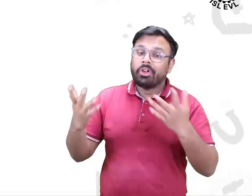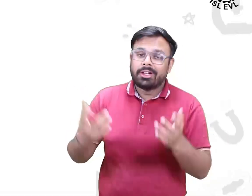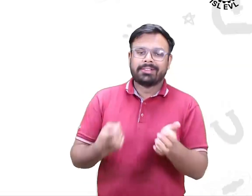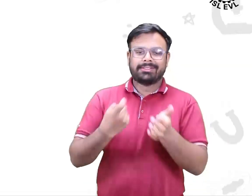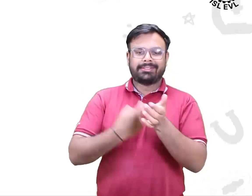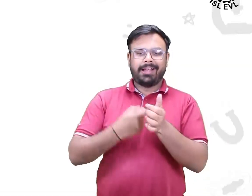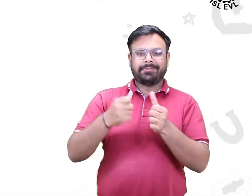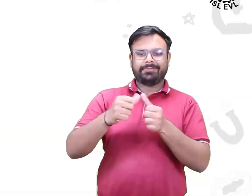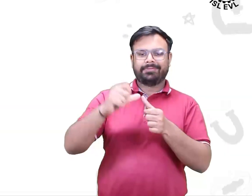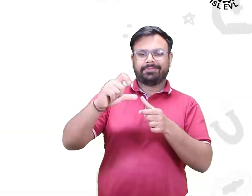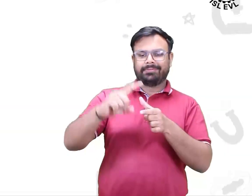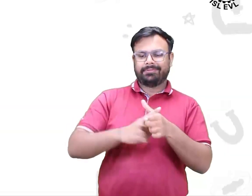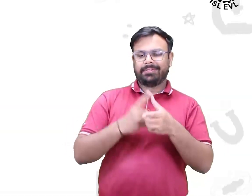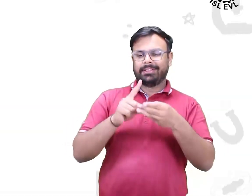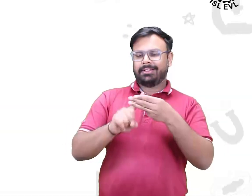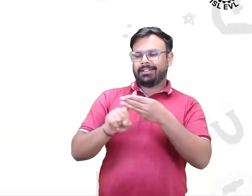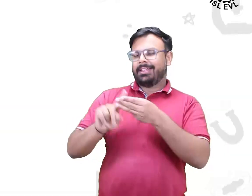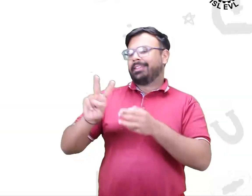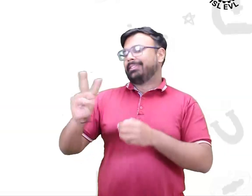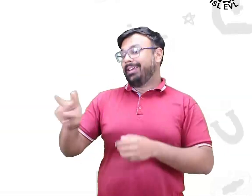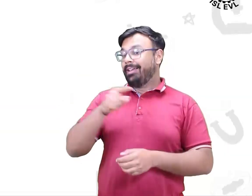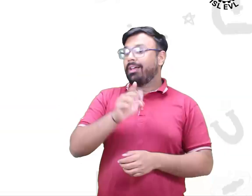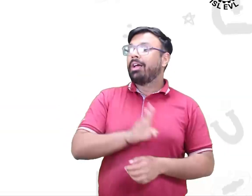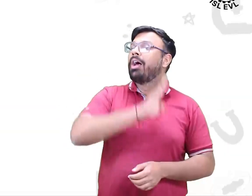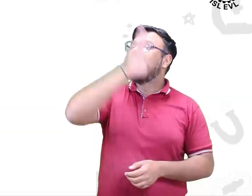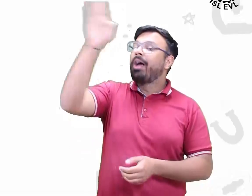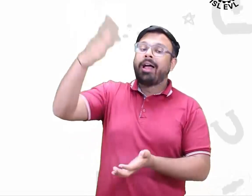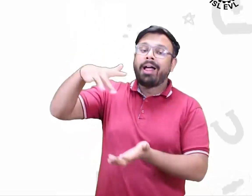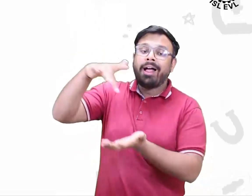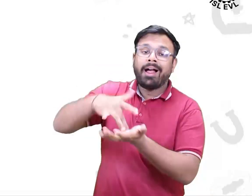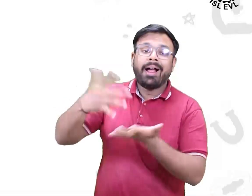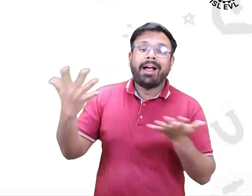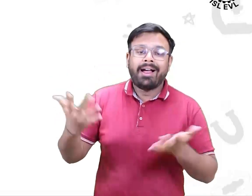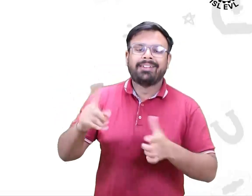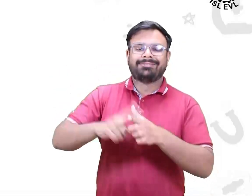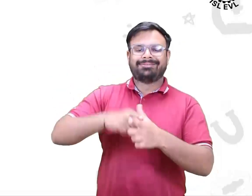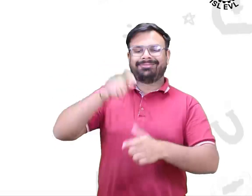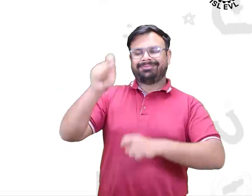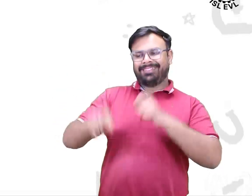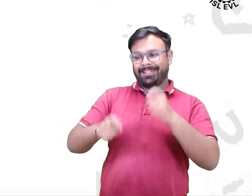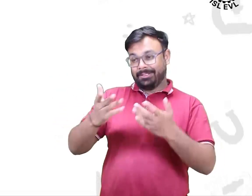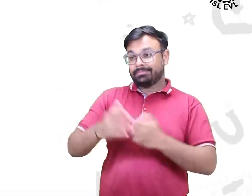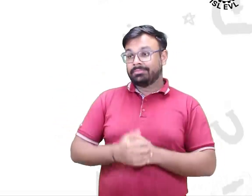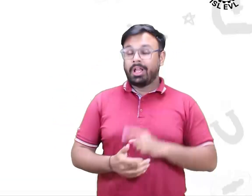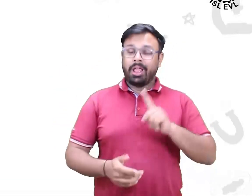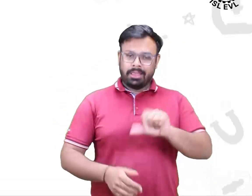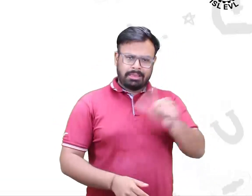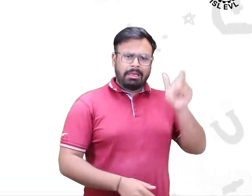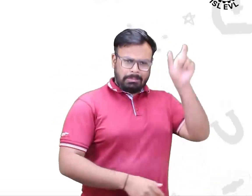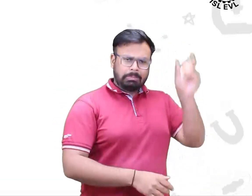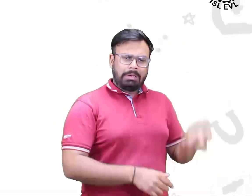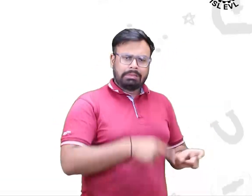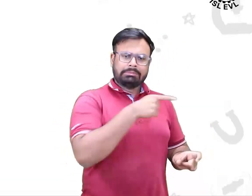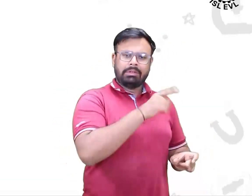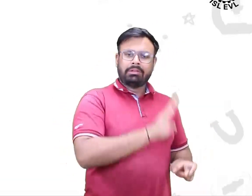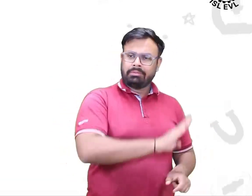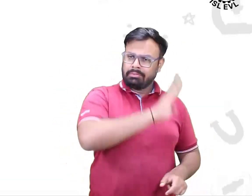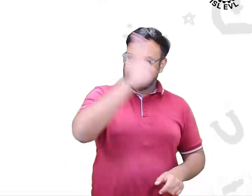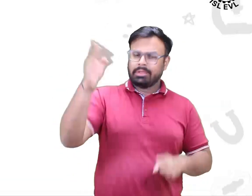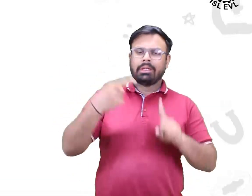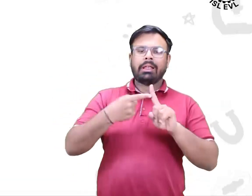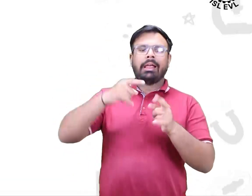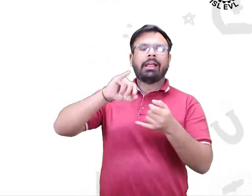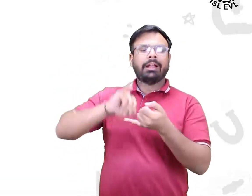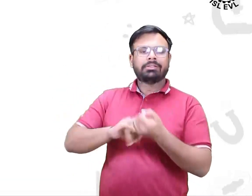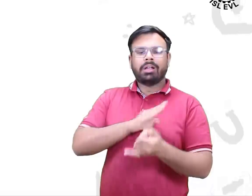Rajiv went to Jharkhand, and others studied the mounts